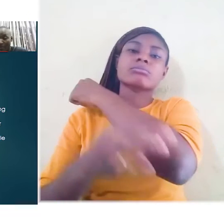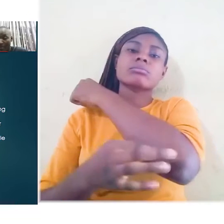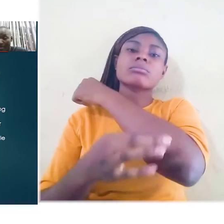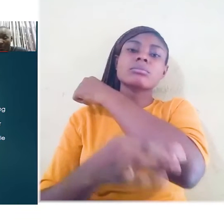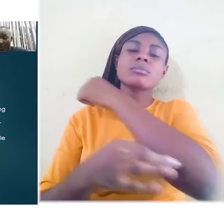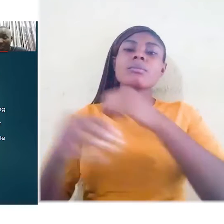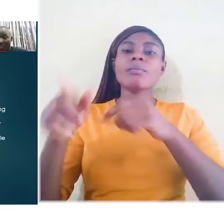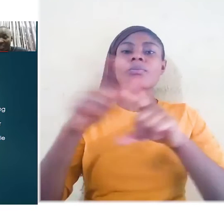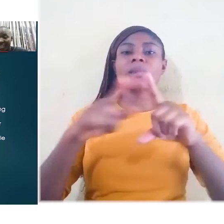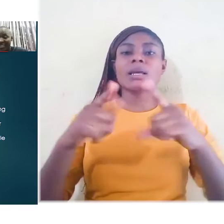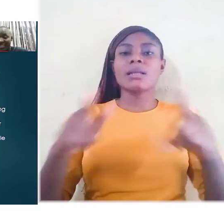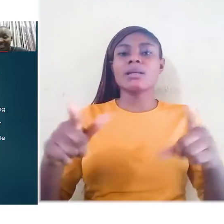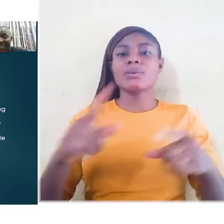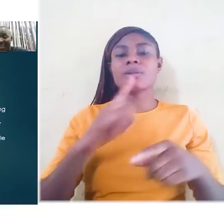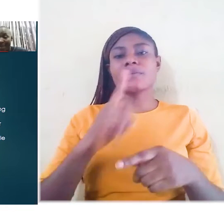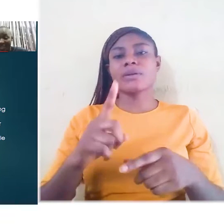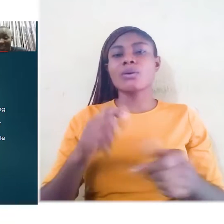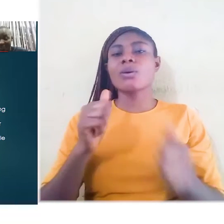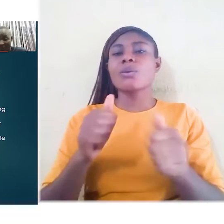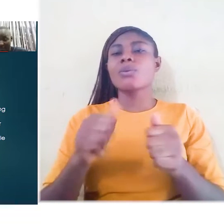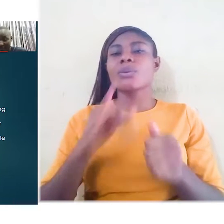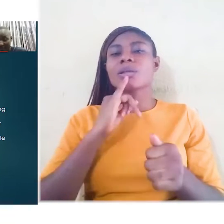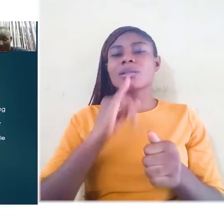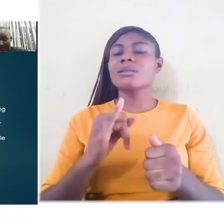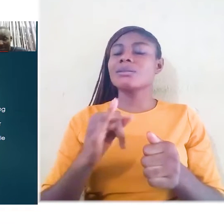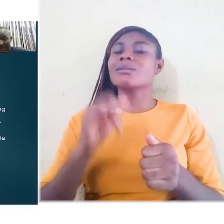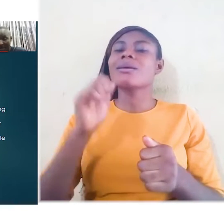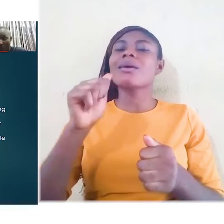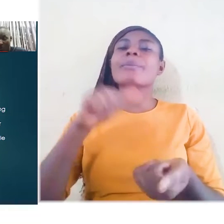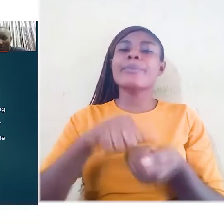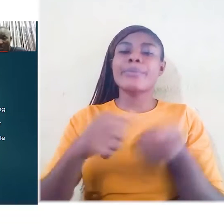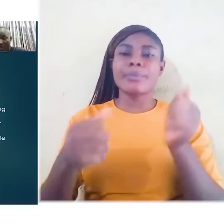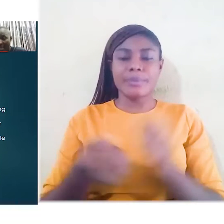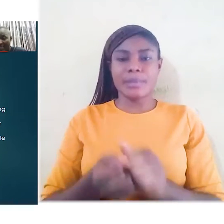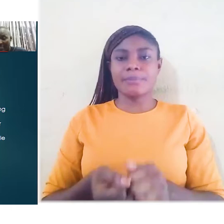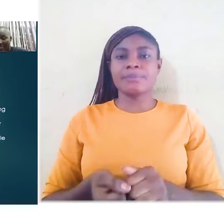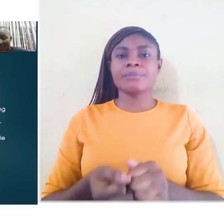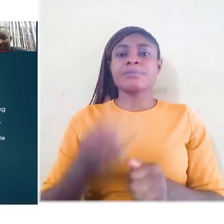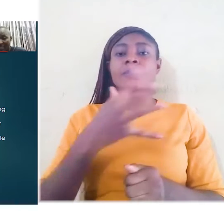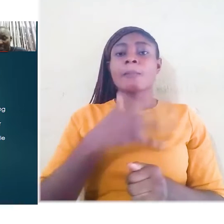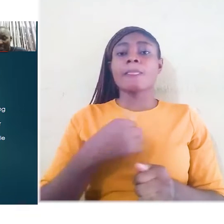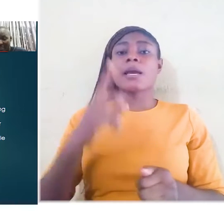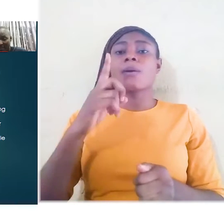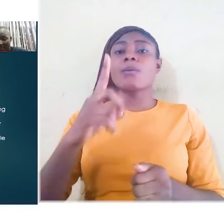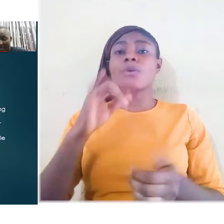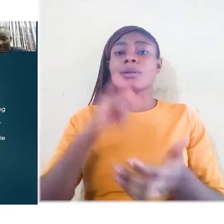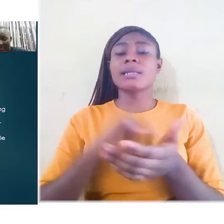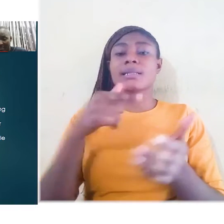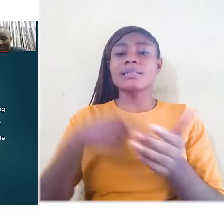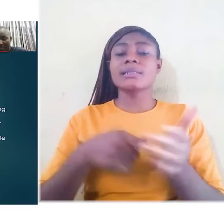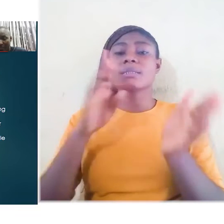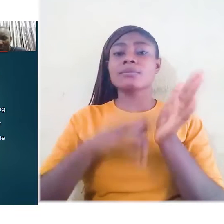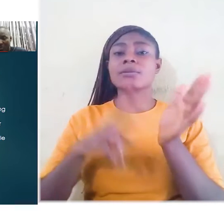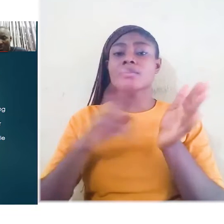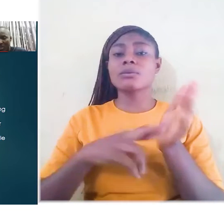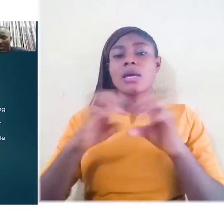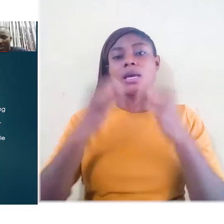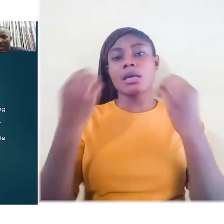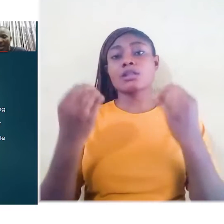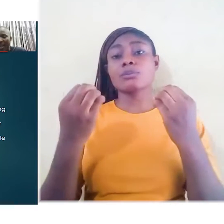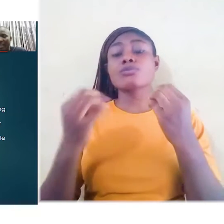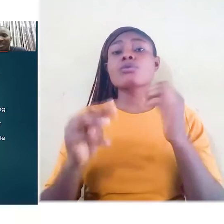factor, which is a major factor and one that this research explicates